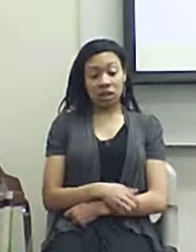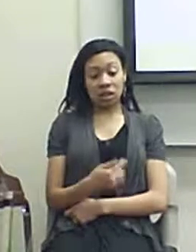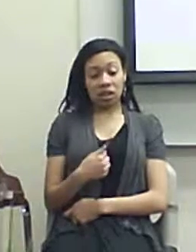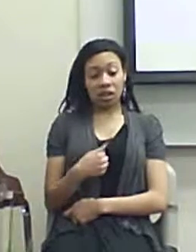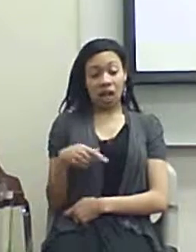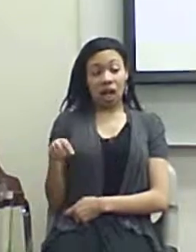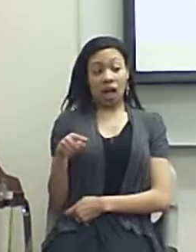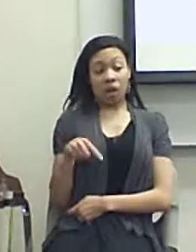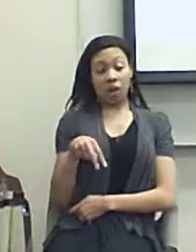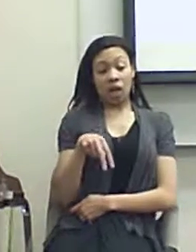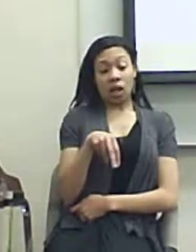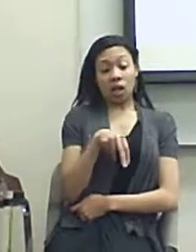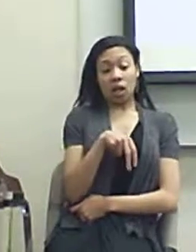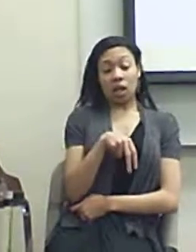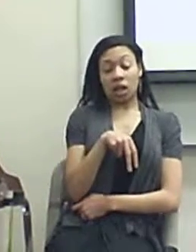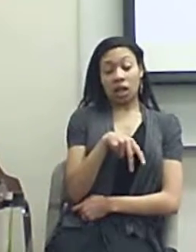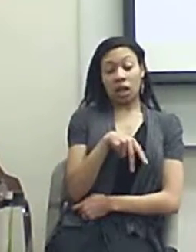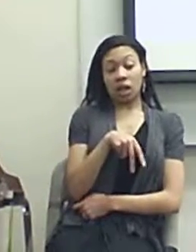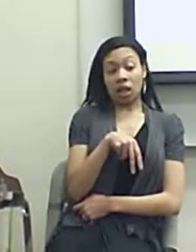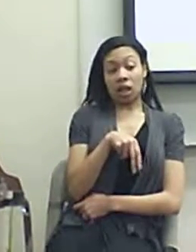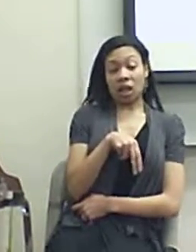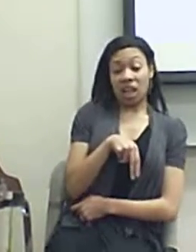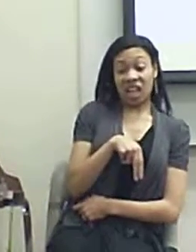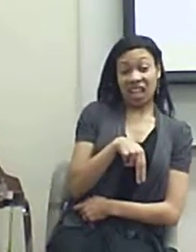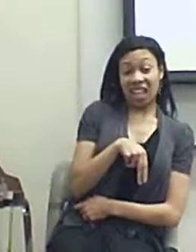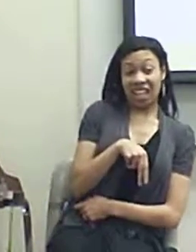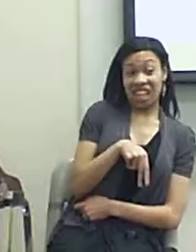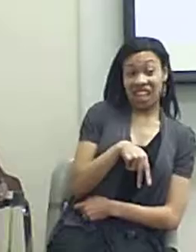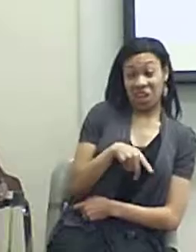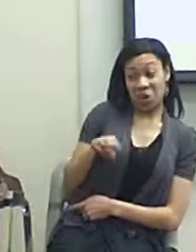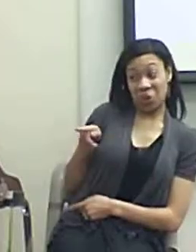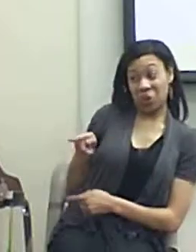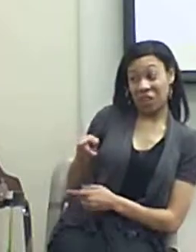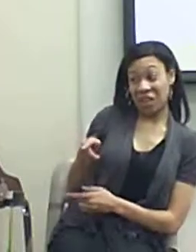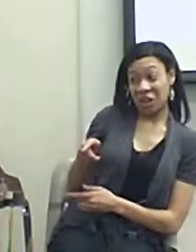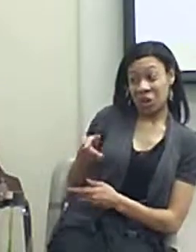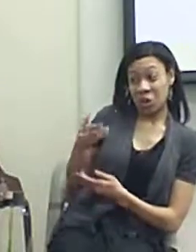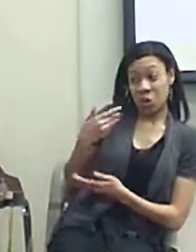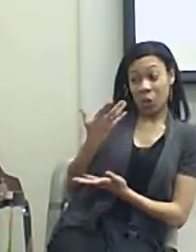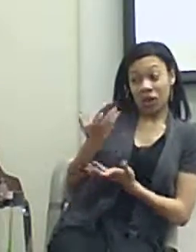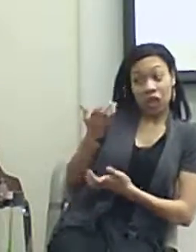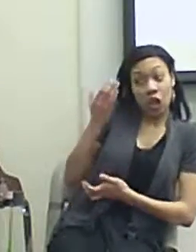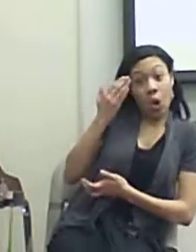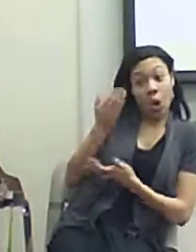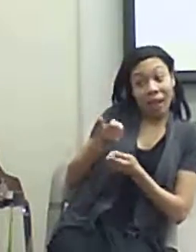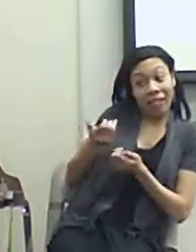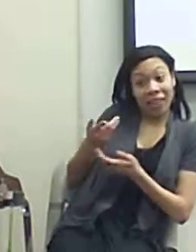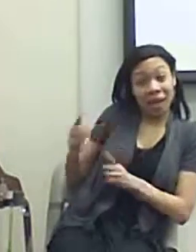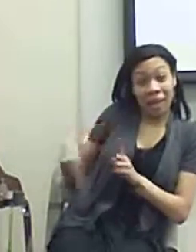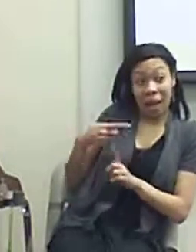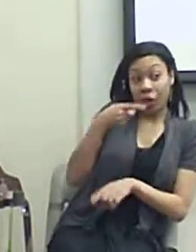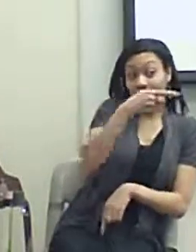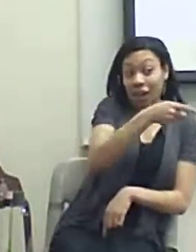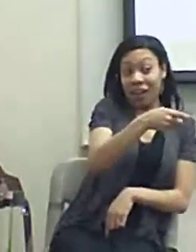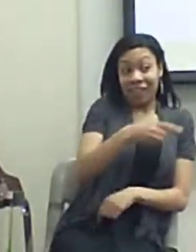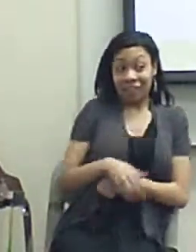going over. Is there anything you'd like to know about her linguistically?